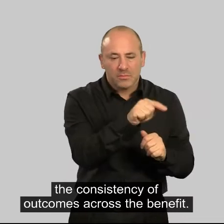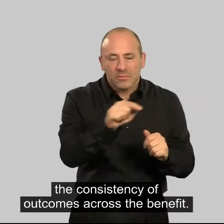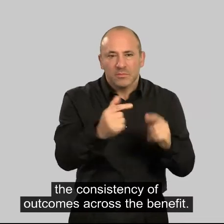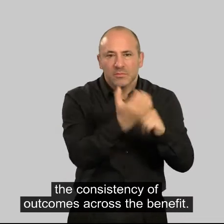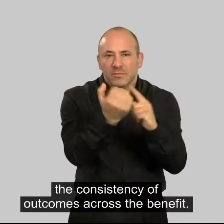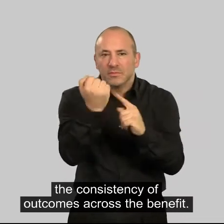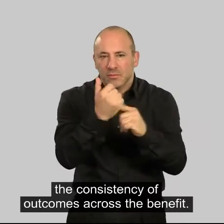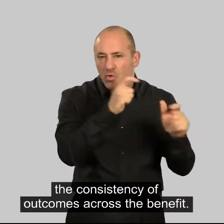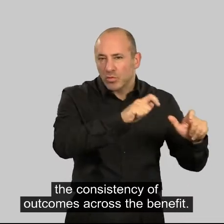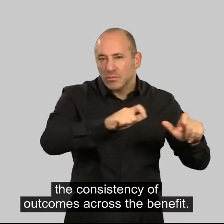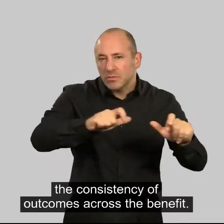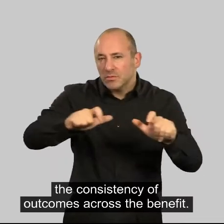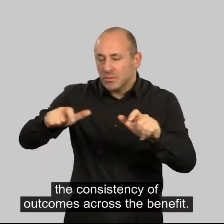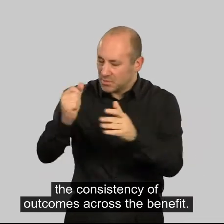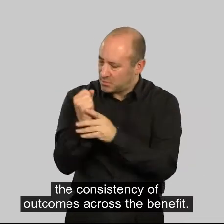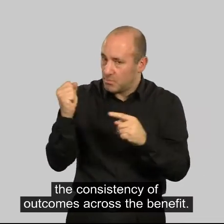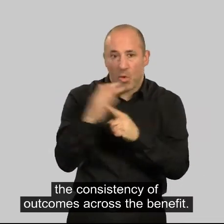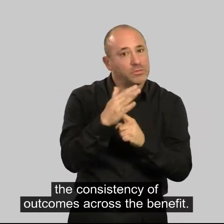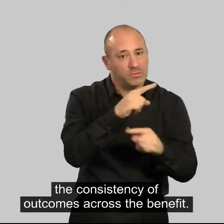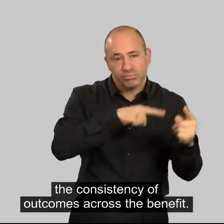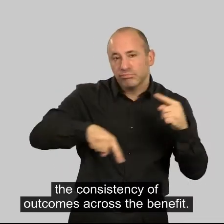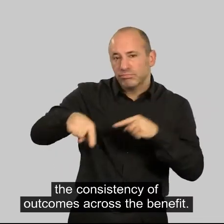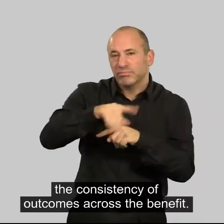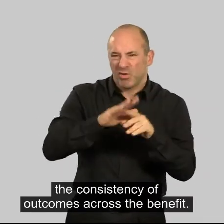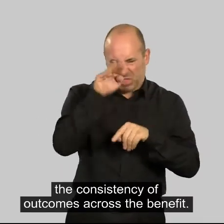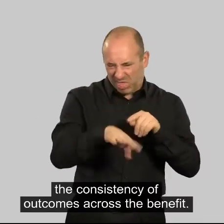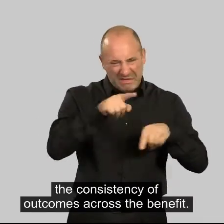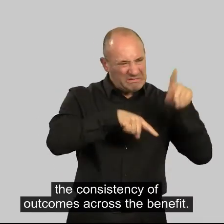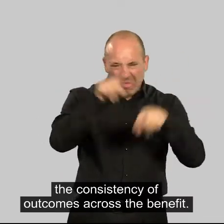the consistency of outcomes across the benefit.